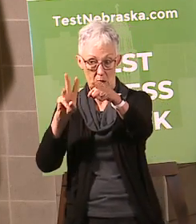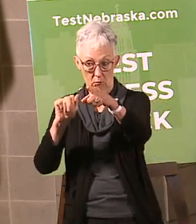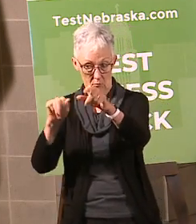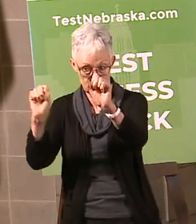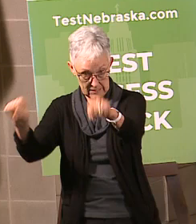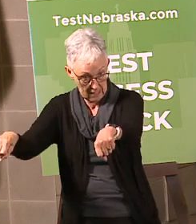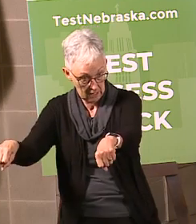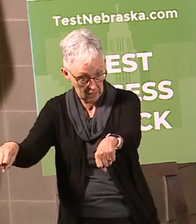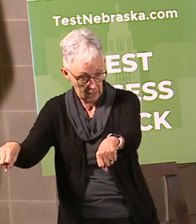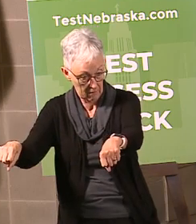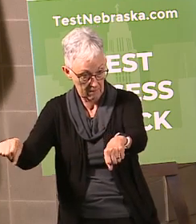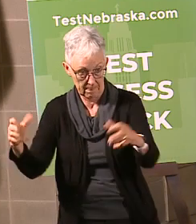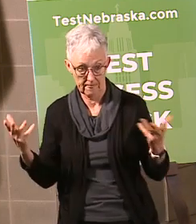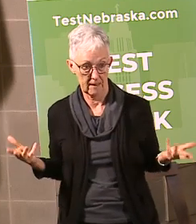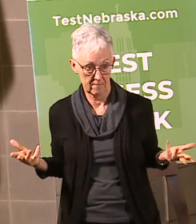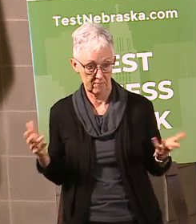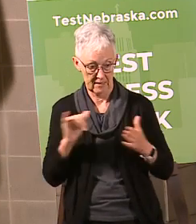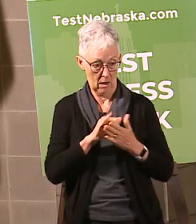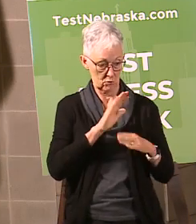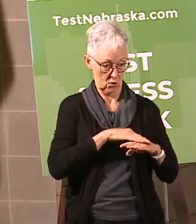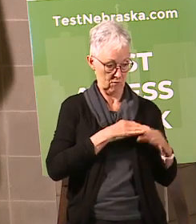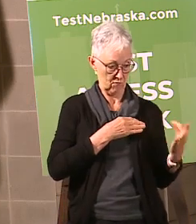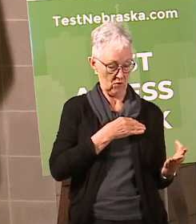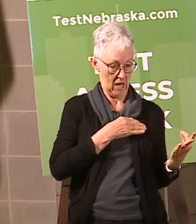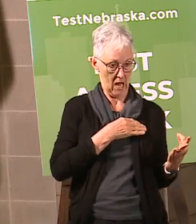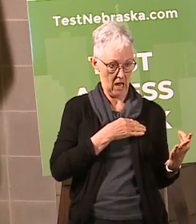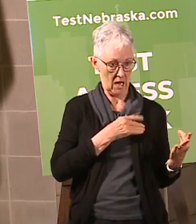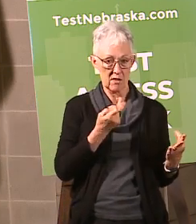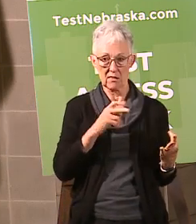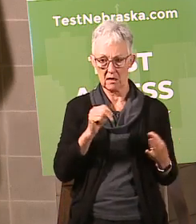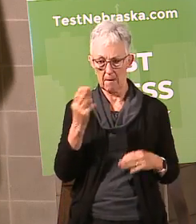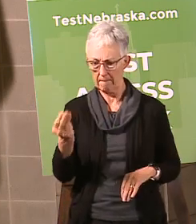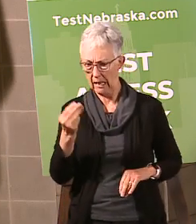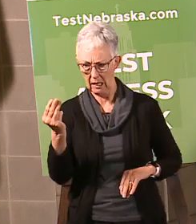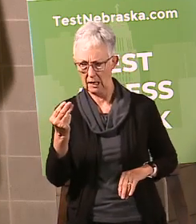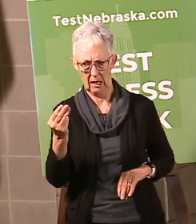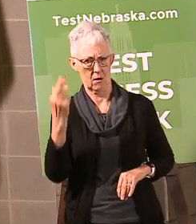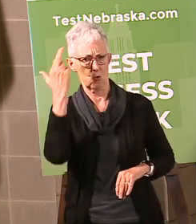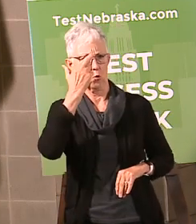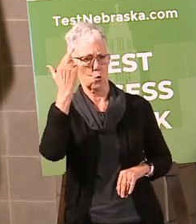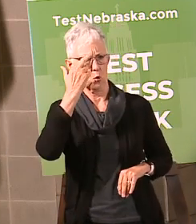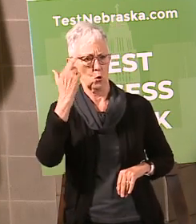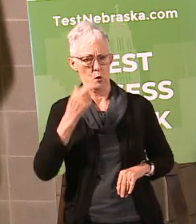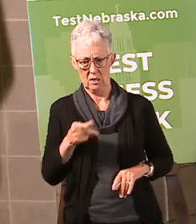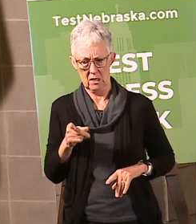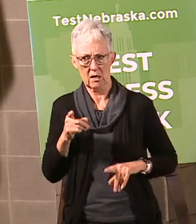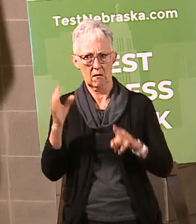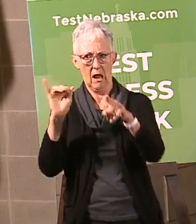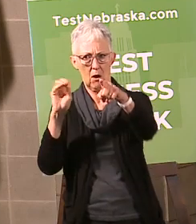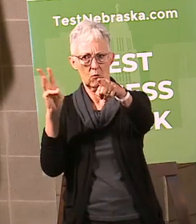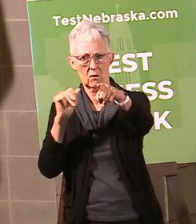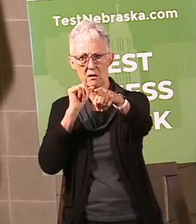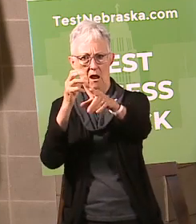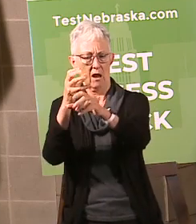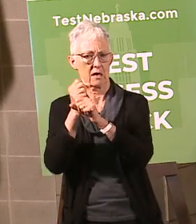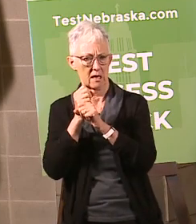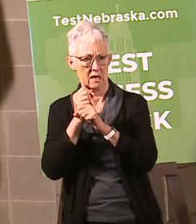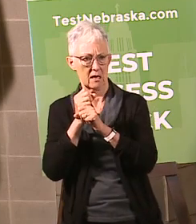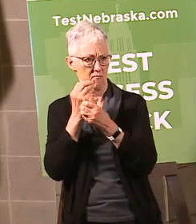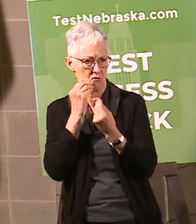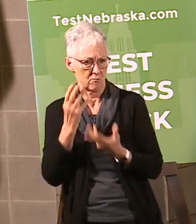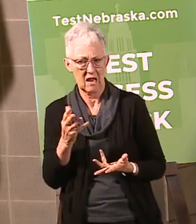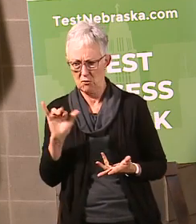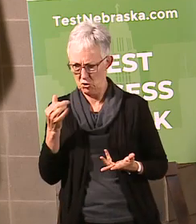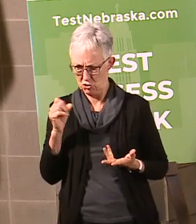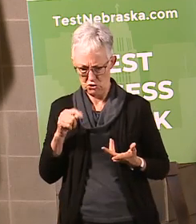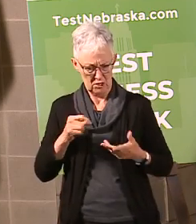That was a Friday. We discovered that on Monday, the 11th, and that's the day it was shared with Iowa. So again, it was just a